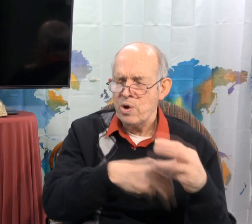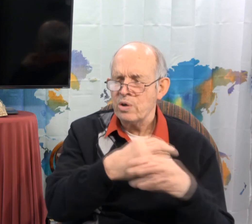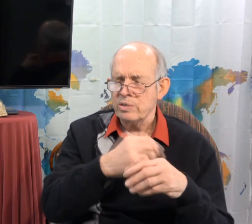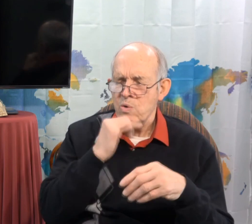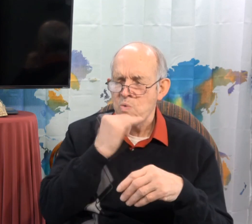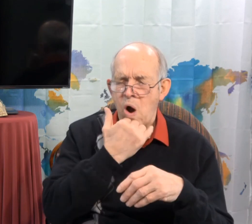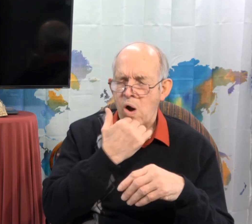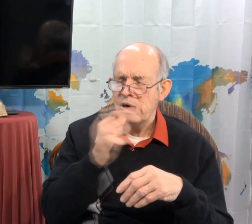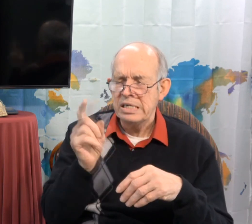world war.